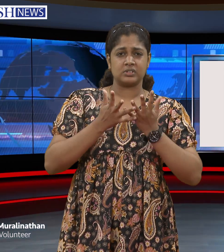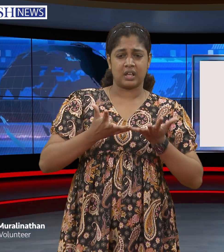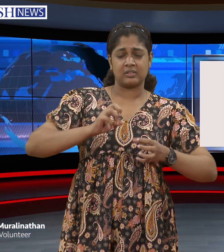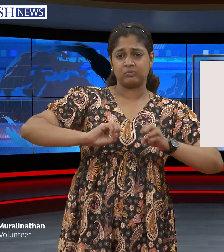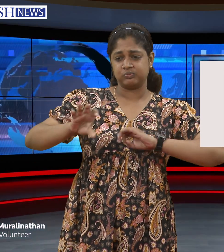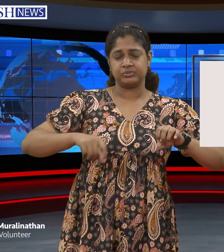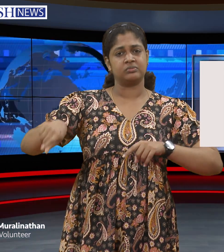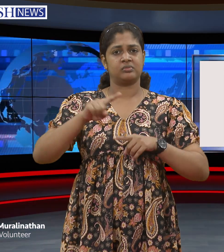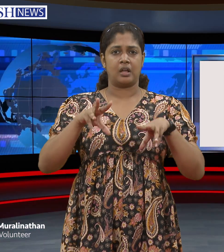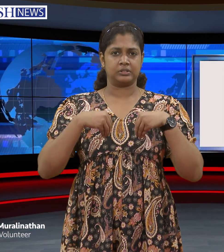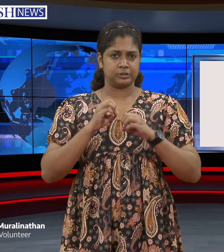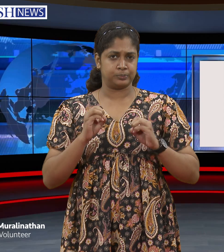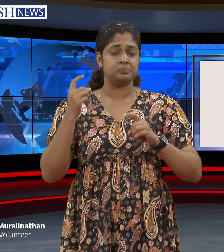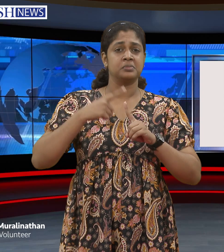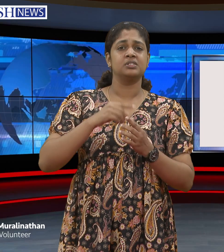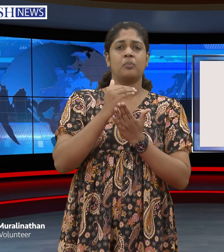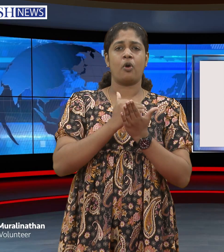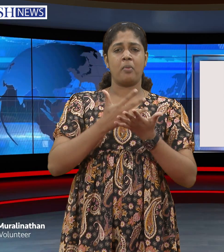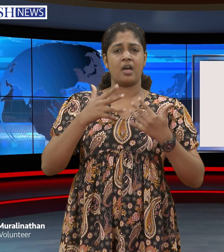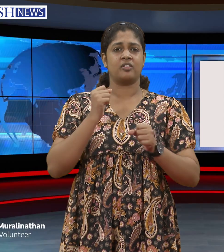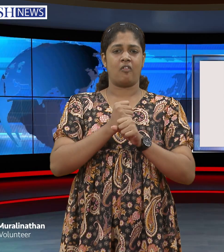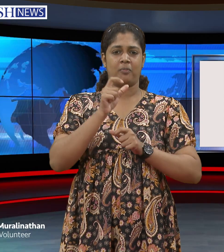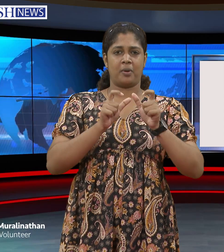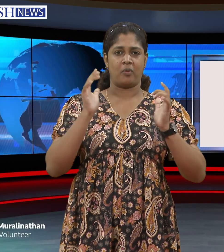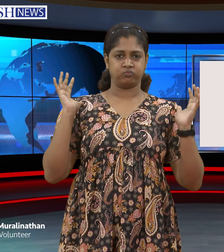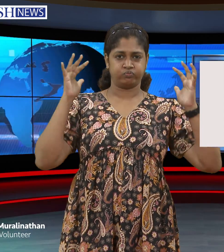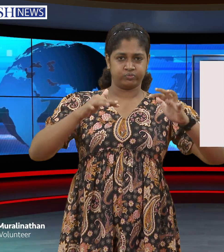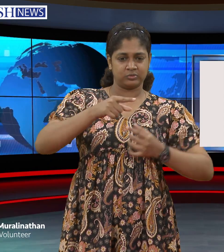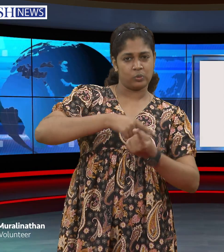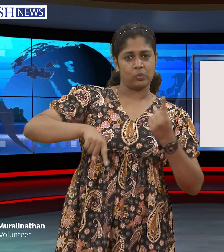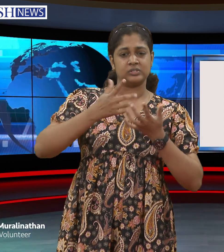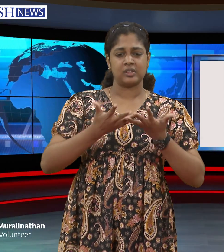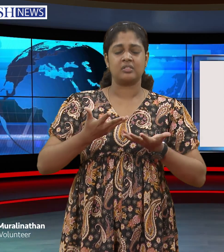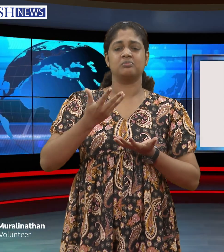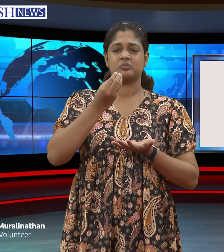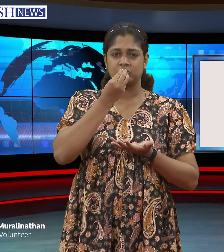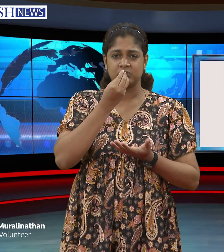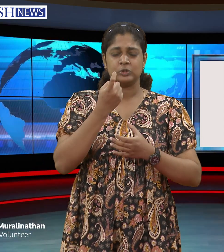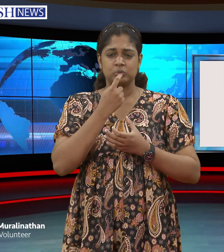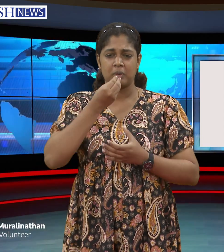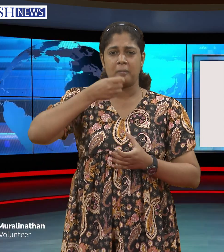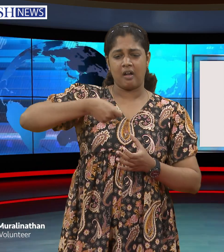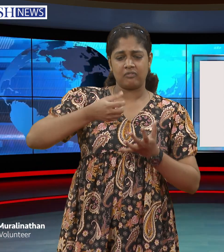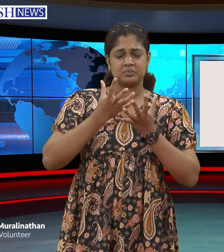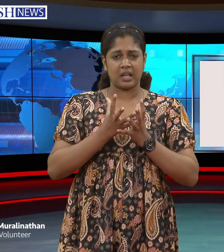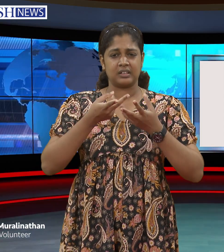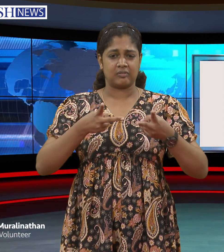Jayanti. The ban is on plastic water bottles with less than 5-liter carrying capacity, soft drink bottles with less than